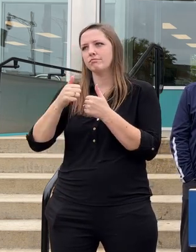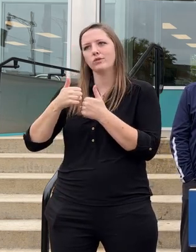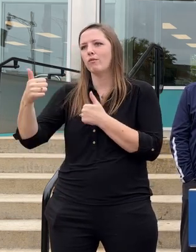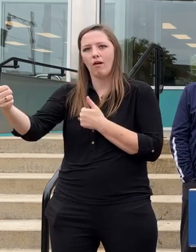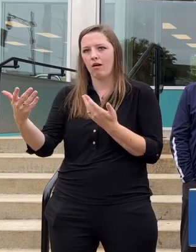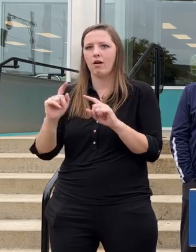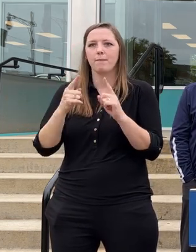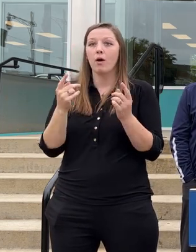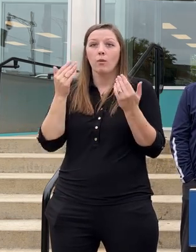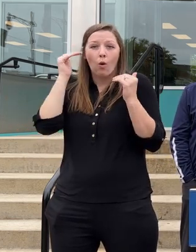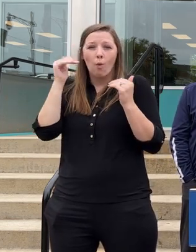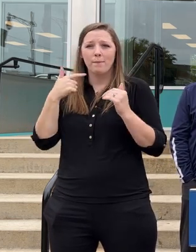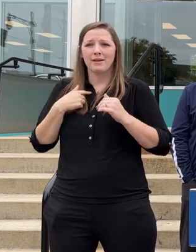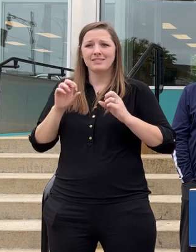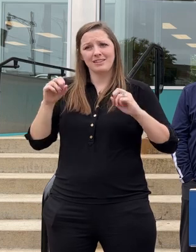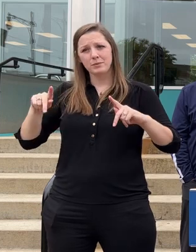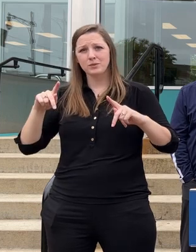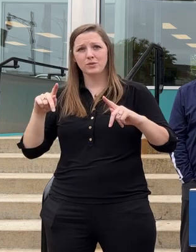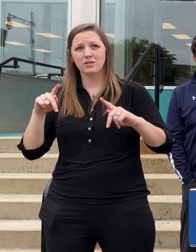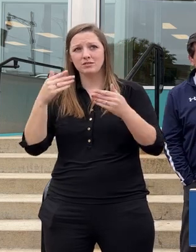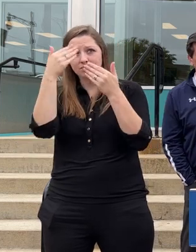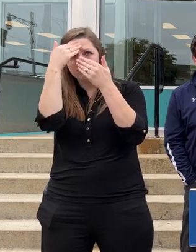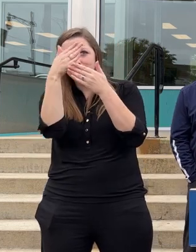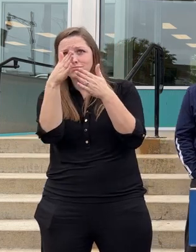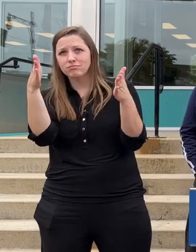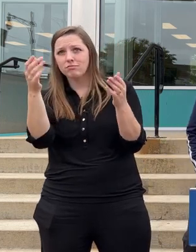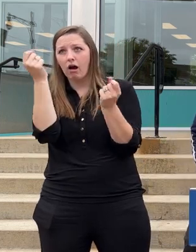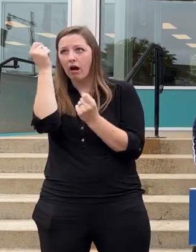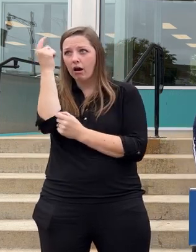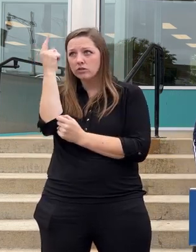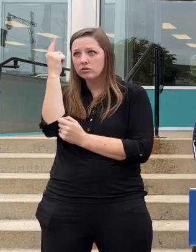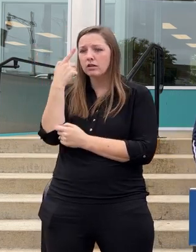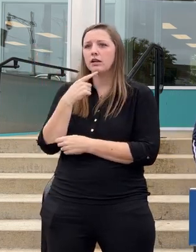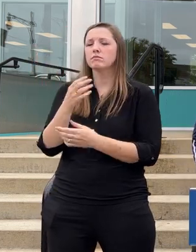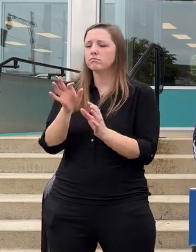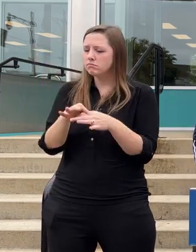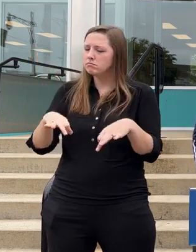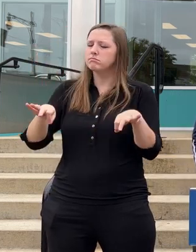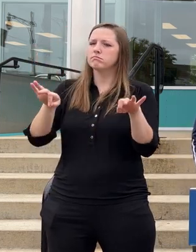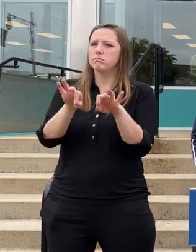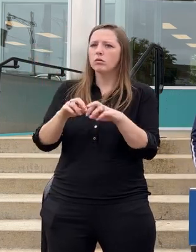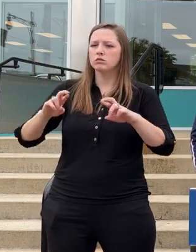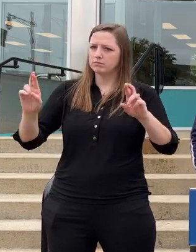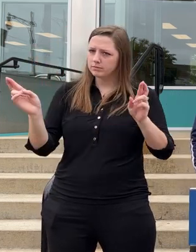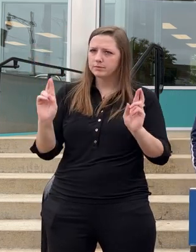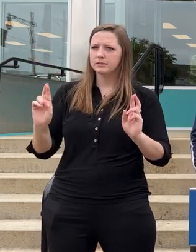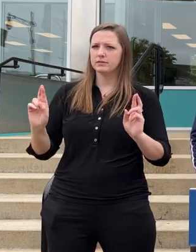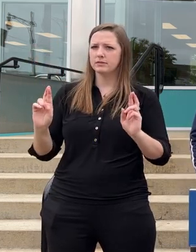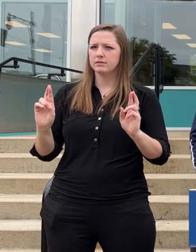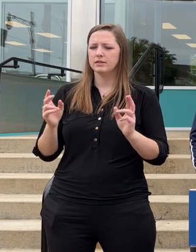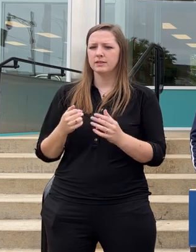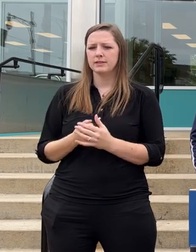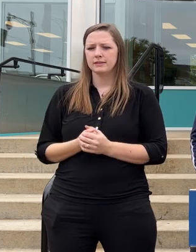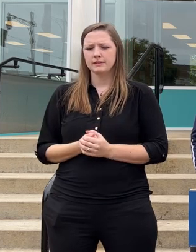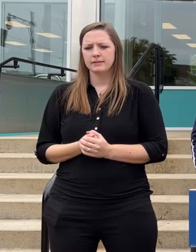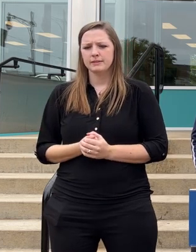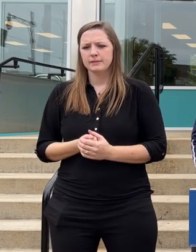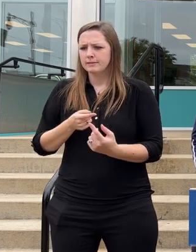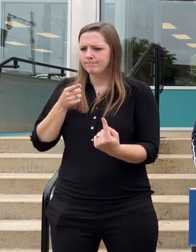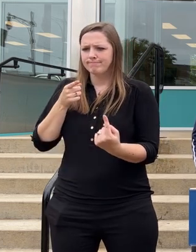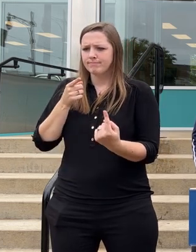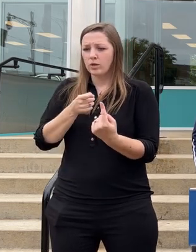an opportunity for the public to broaden their understanding of how important being prepared is. As the county executive pointed out, we've